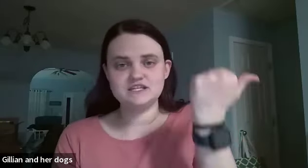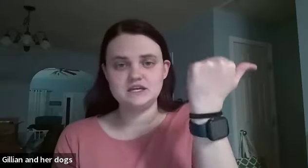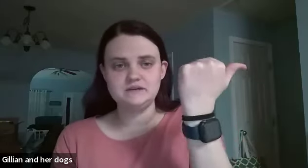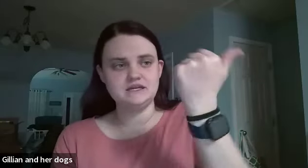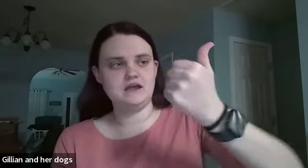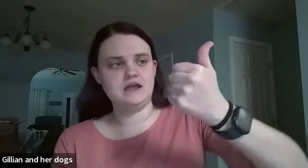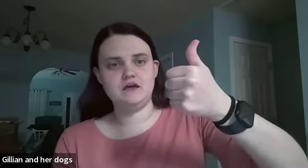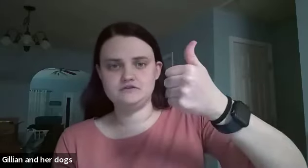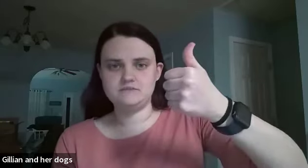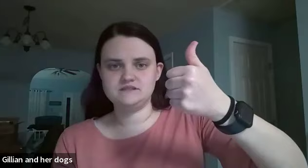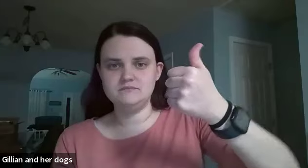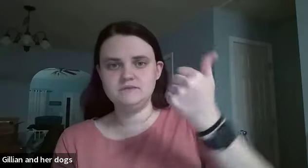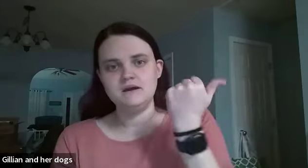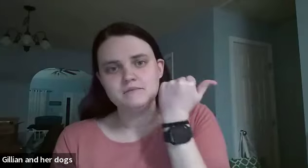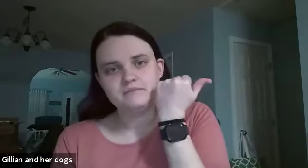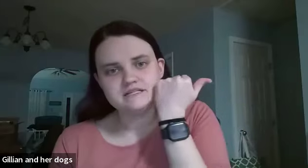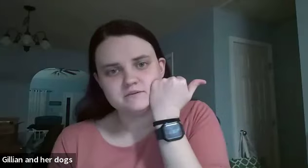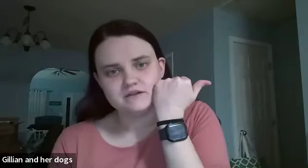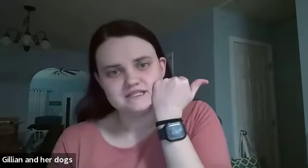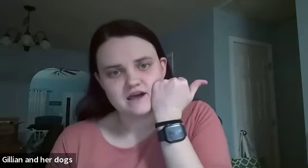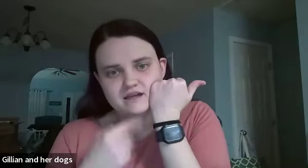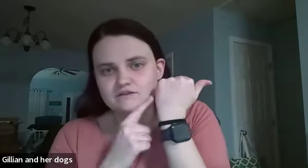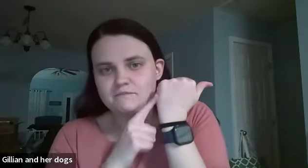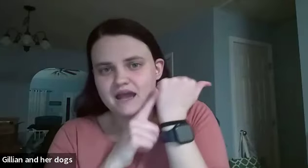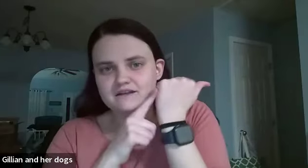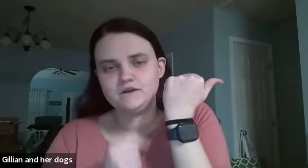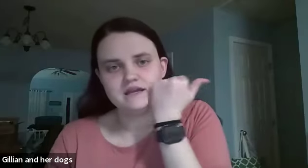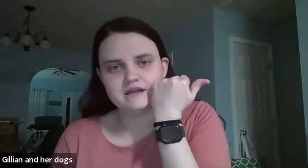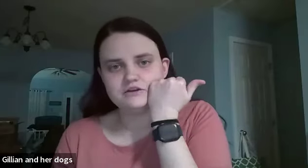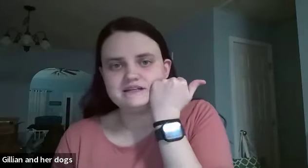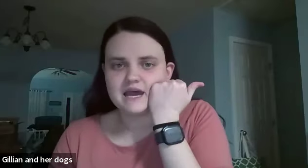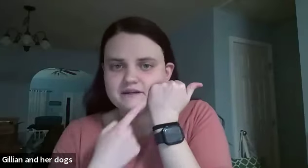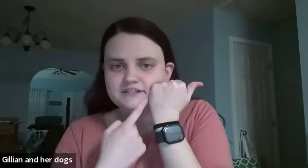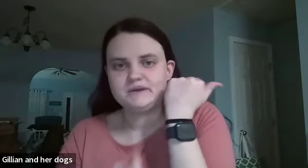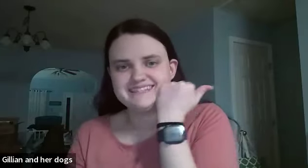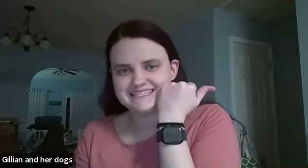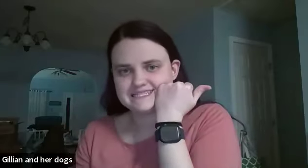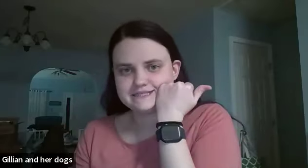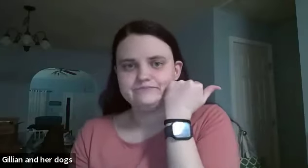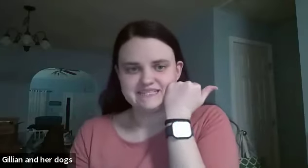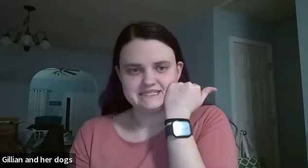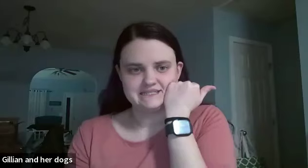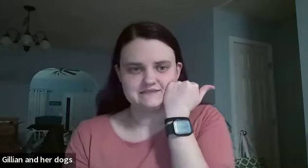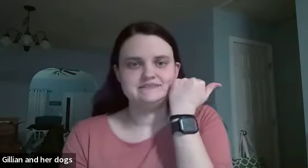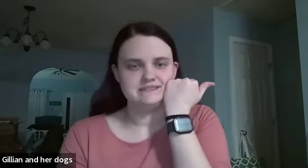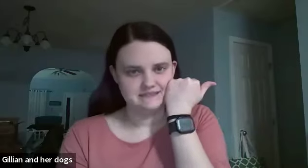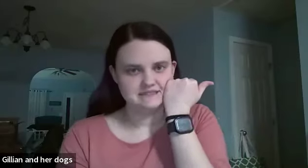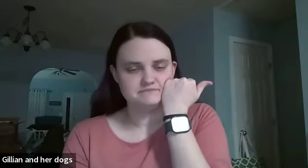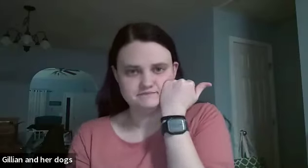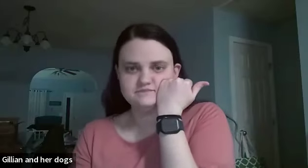going to be another thumbs up, but it's going to be on the side, so the back of your hand, and you're going to tap it next to your mouth. Dentist, dentist, dentist.